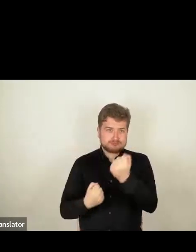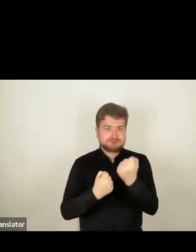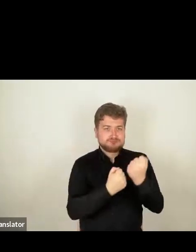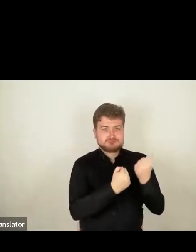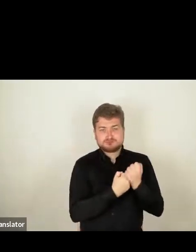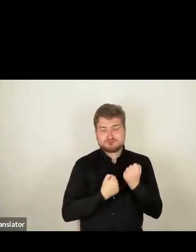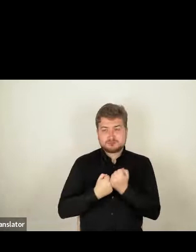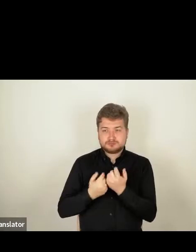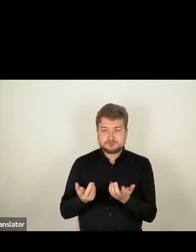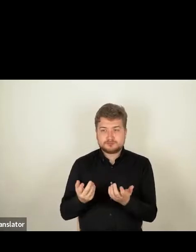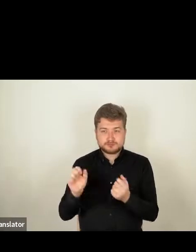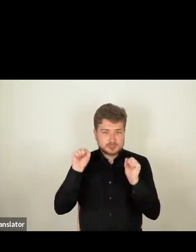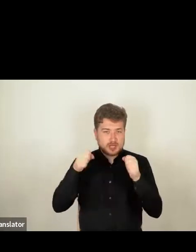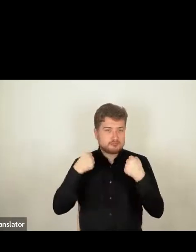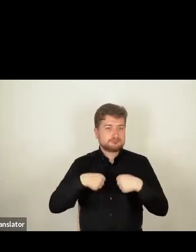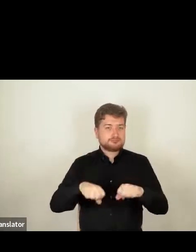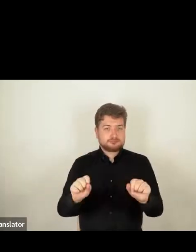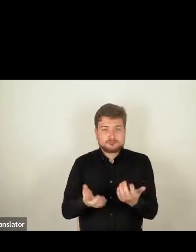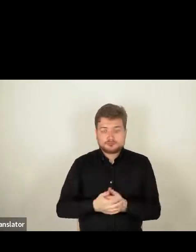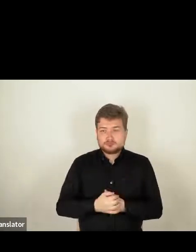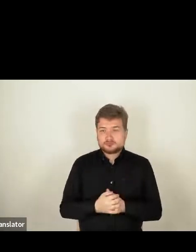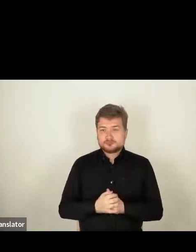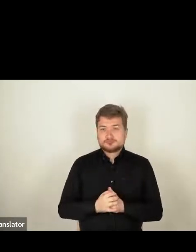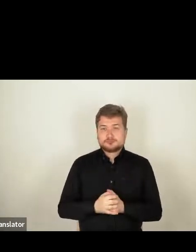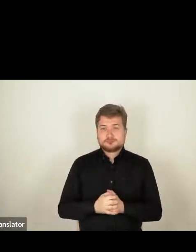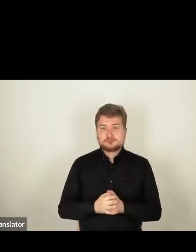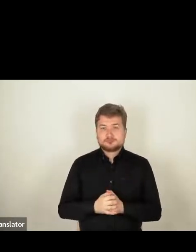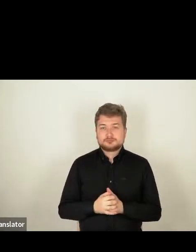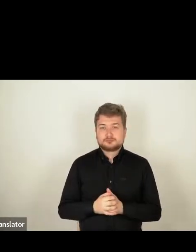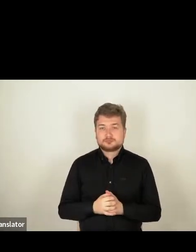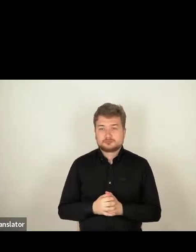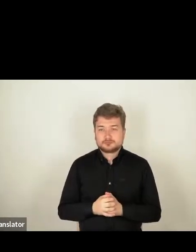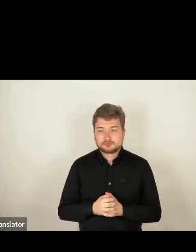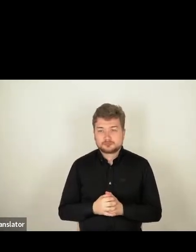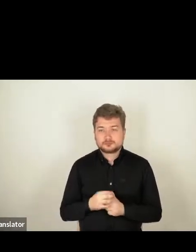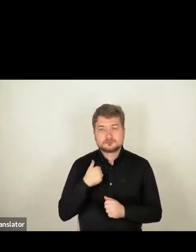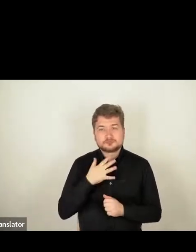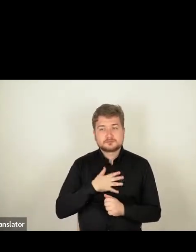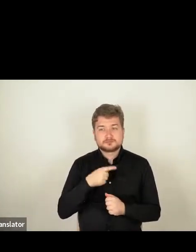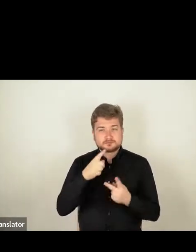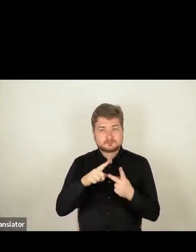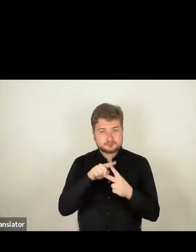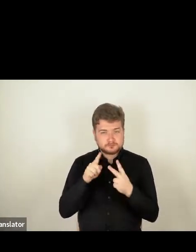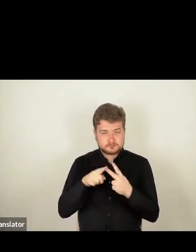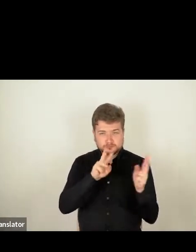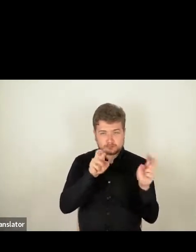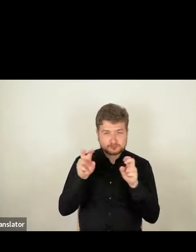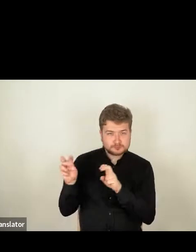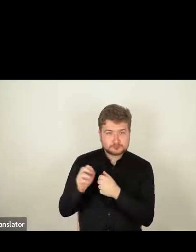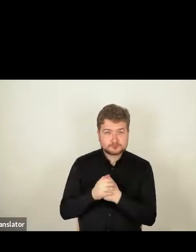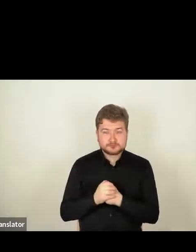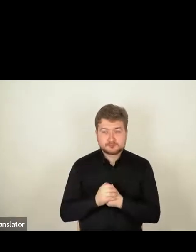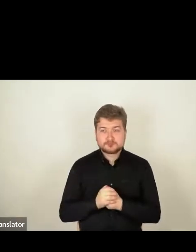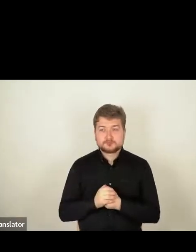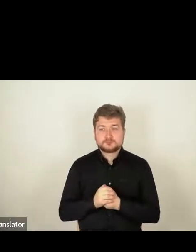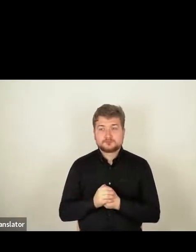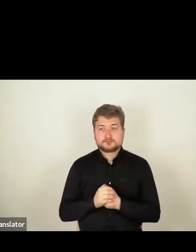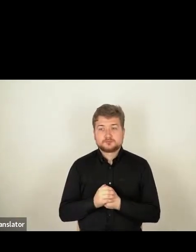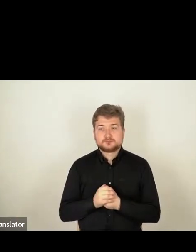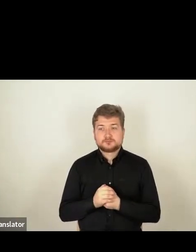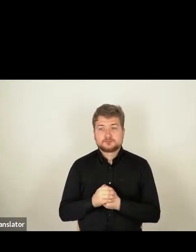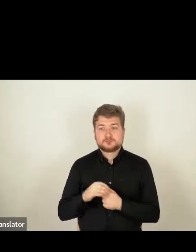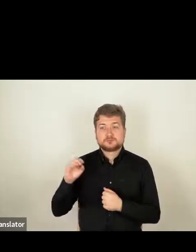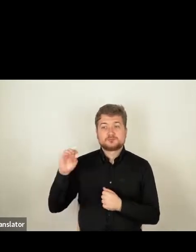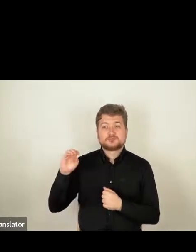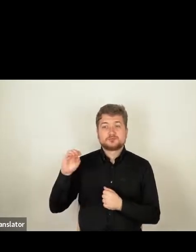the solution. I'm going to say two things. Firstly, about Sonia's point on it's really